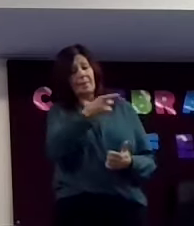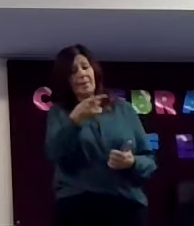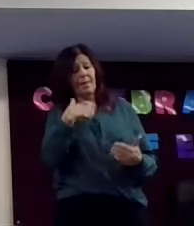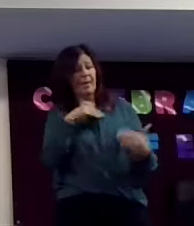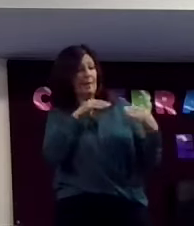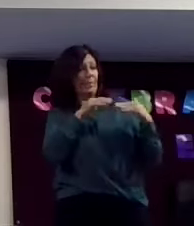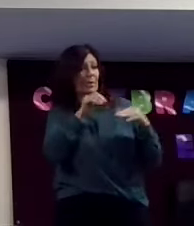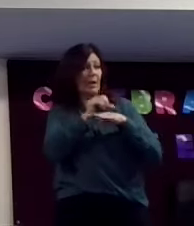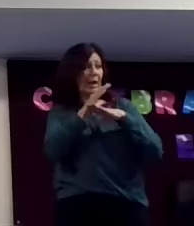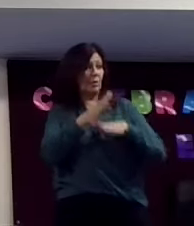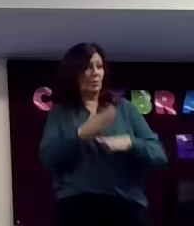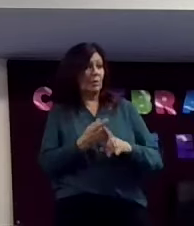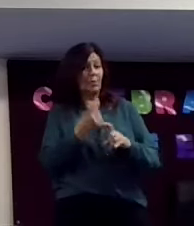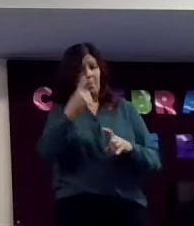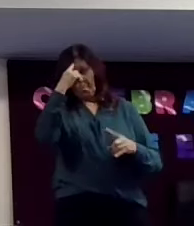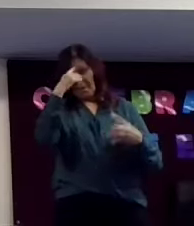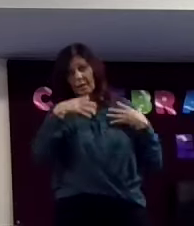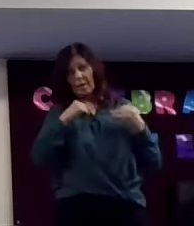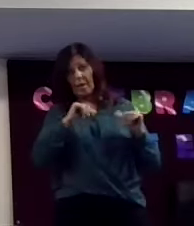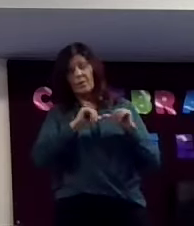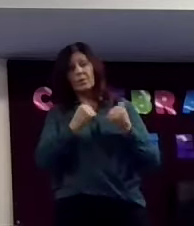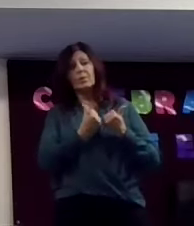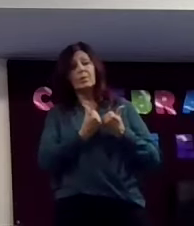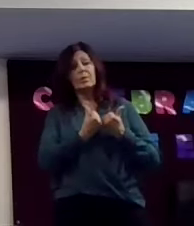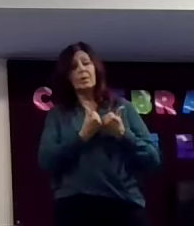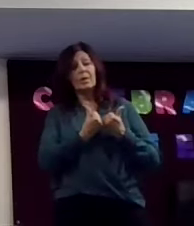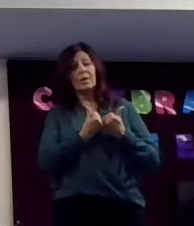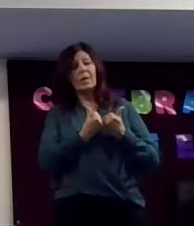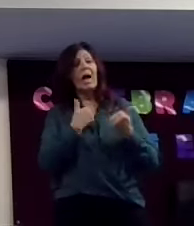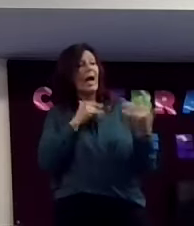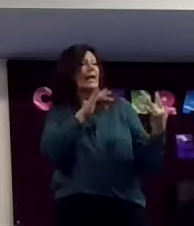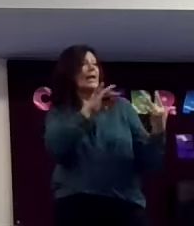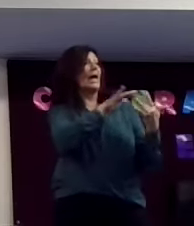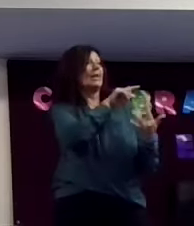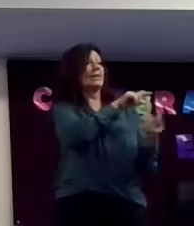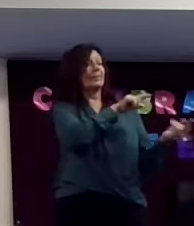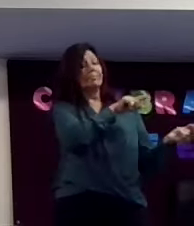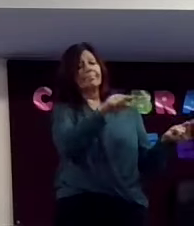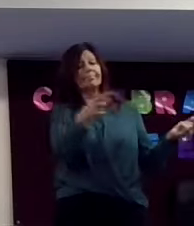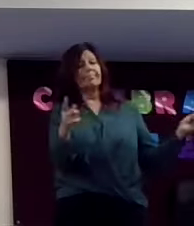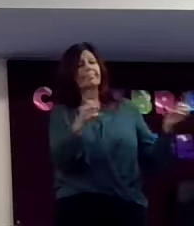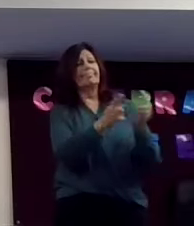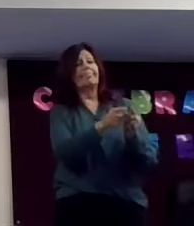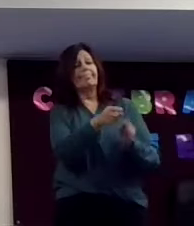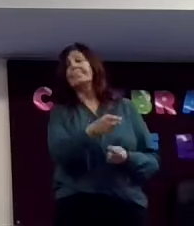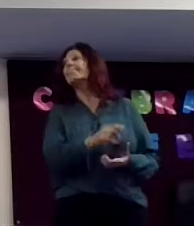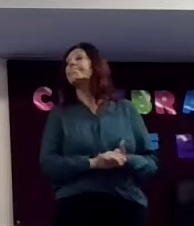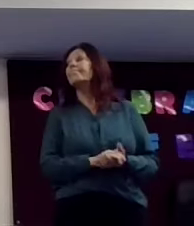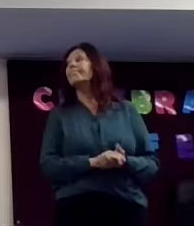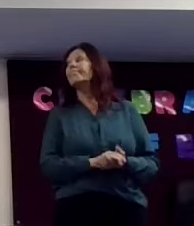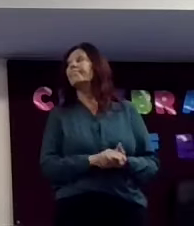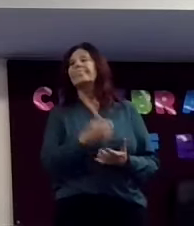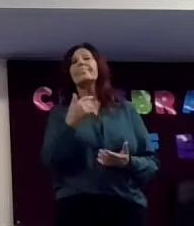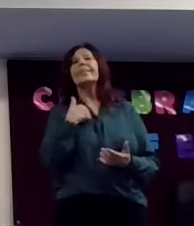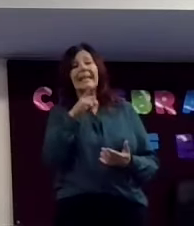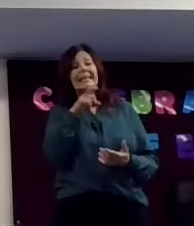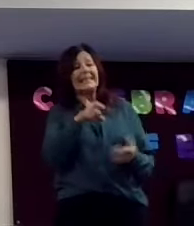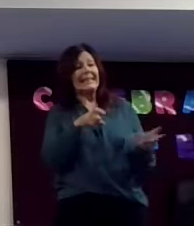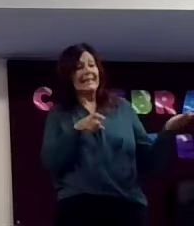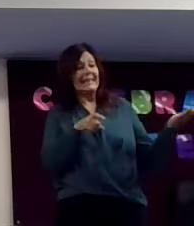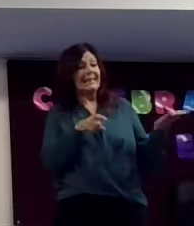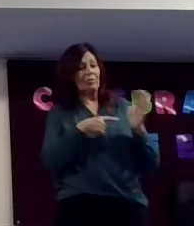peer counselor from our mental health association, I contacted mental health and I said, I really